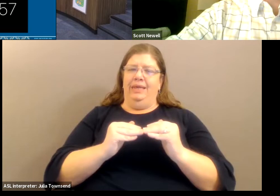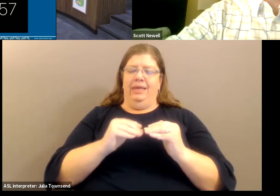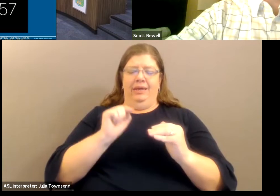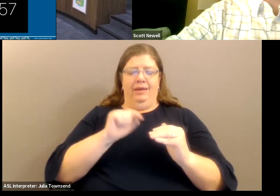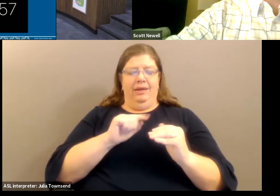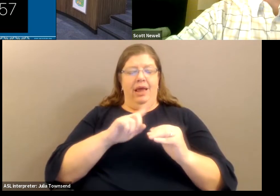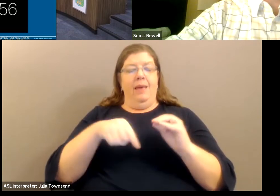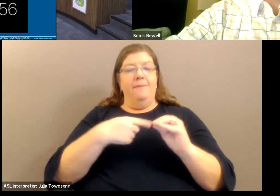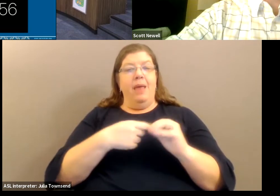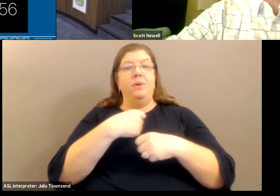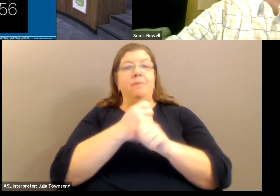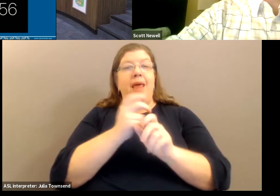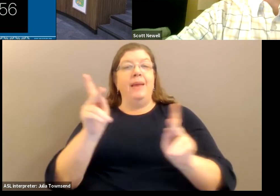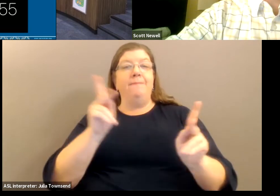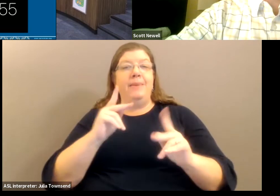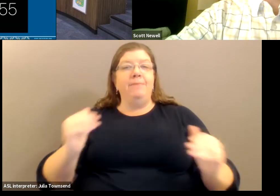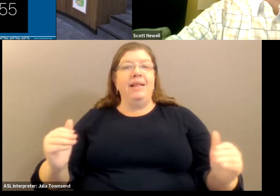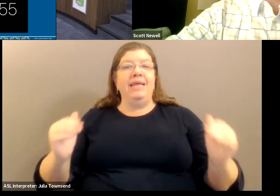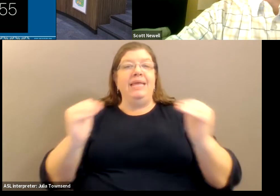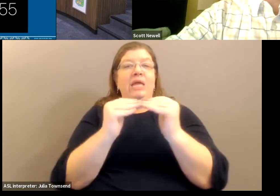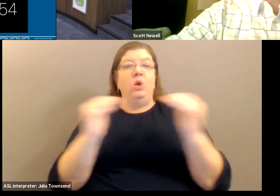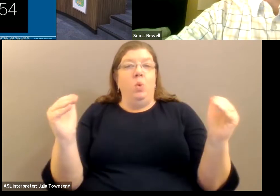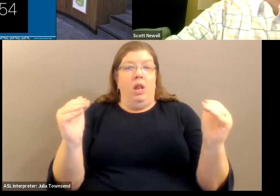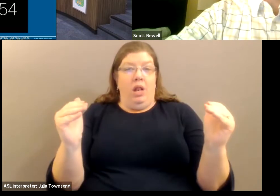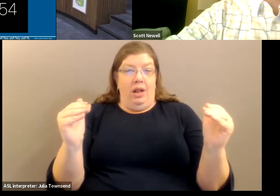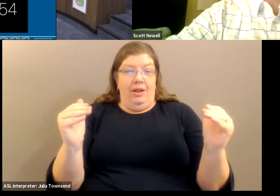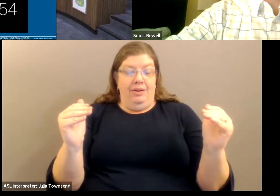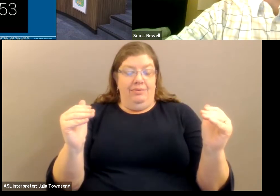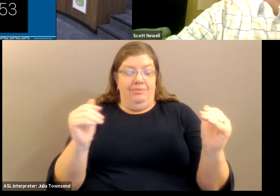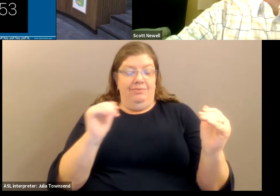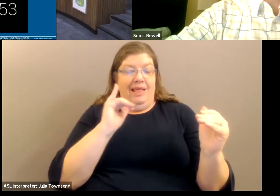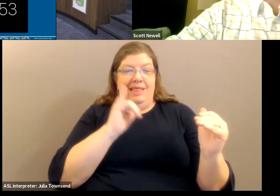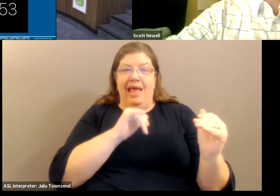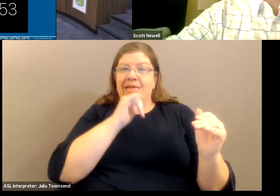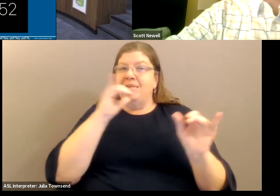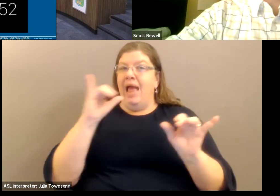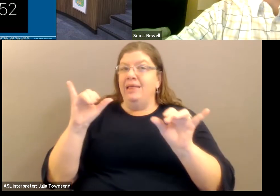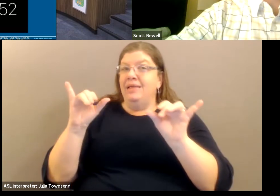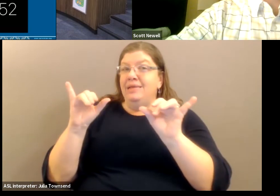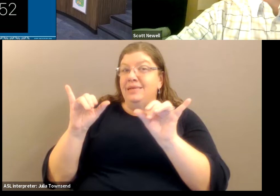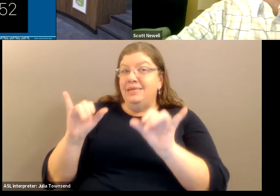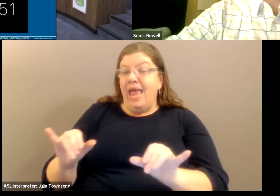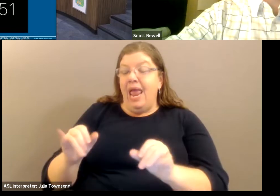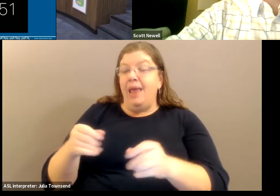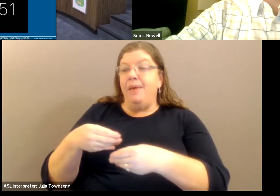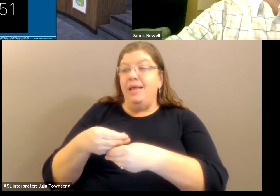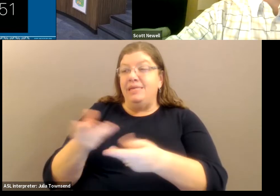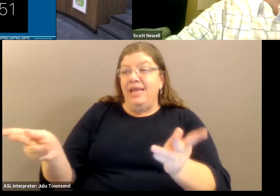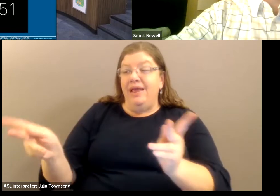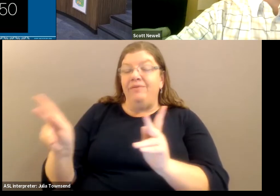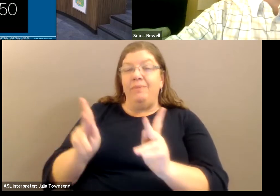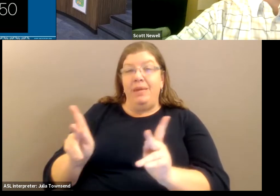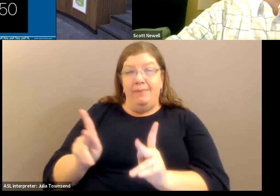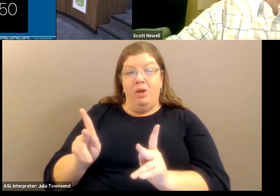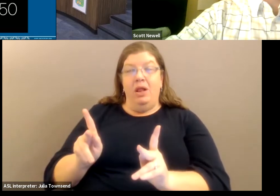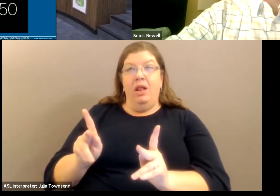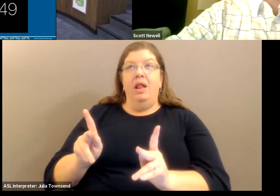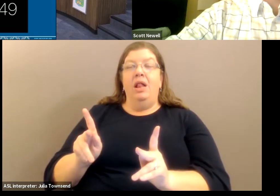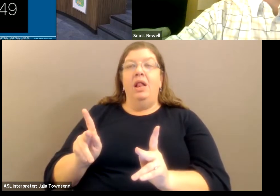making people equal, which is not the same as giving people